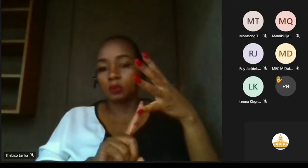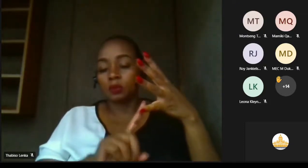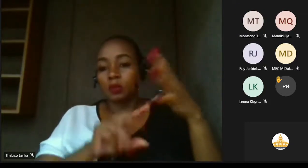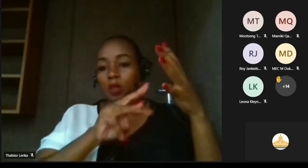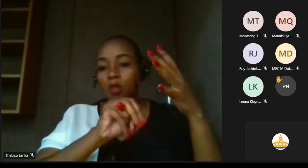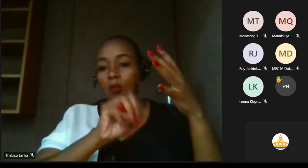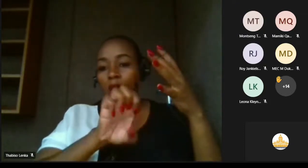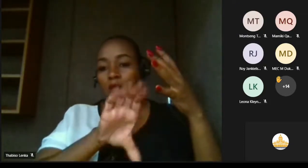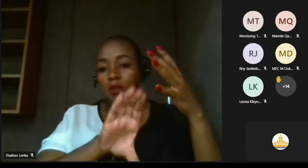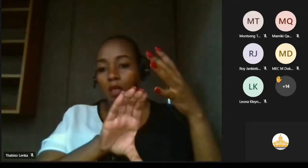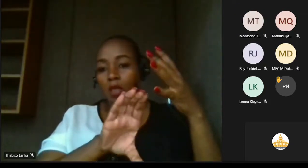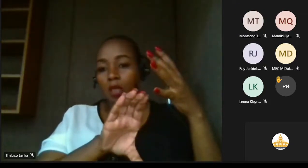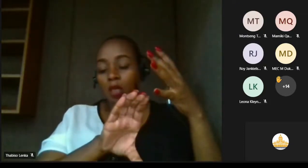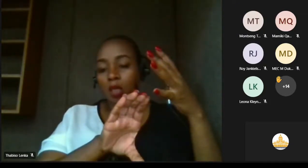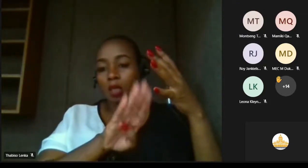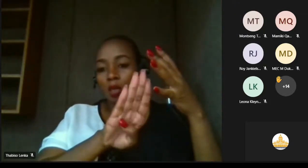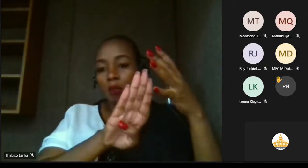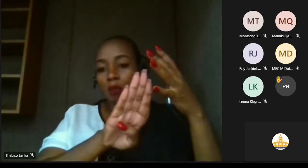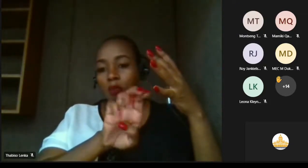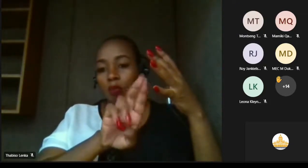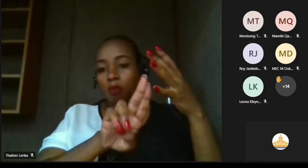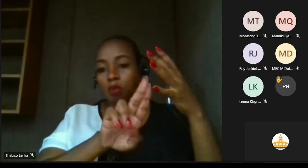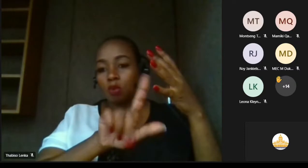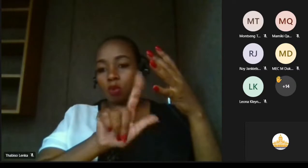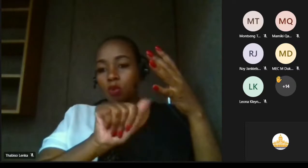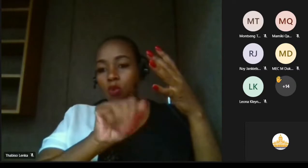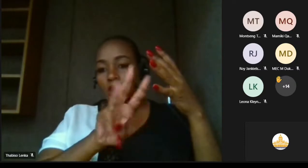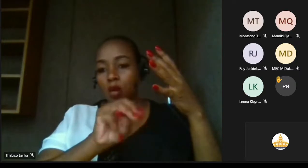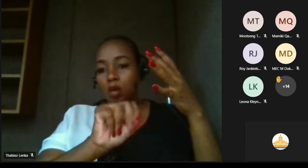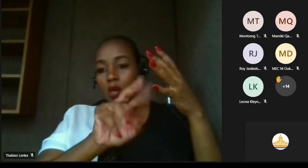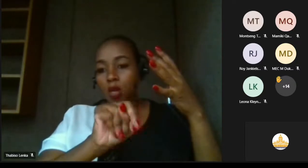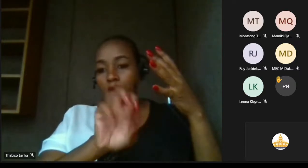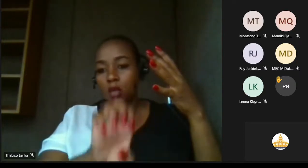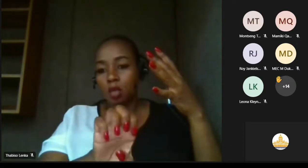Honorable MEC Buluan.